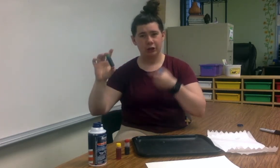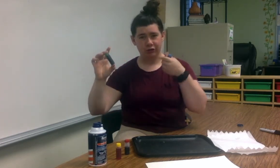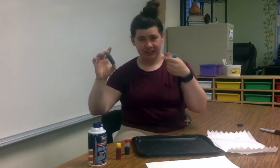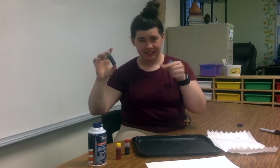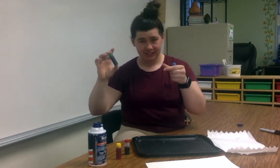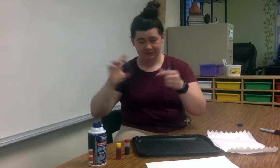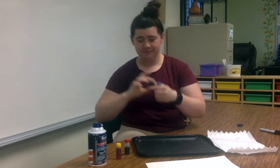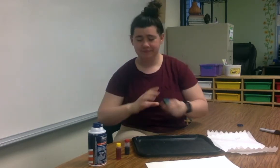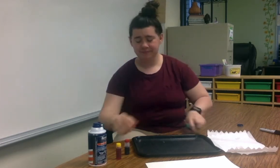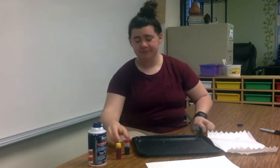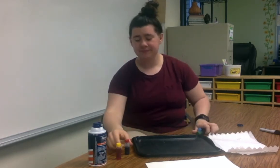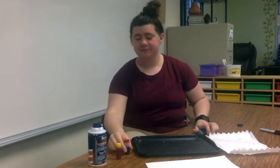green,